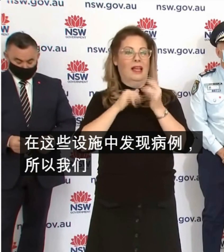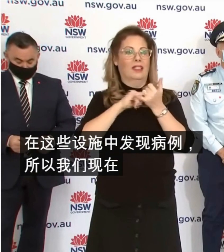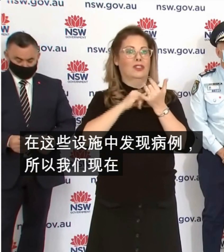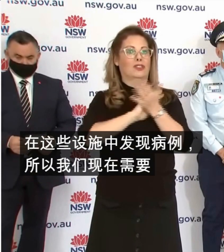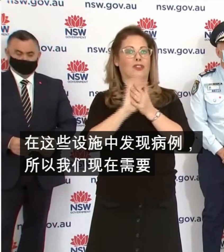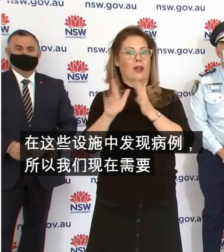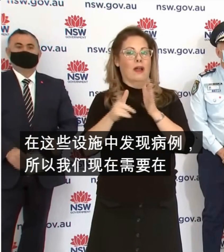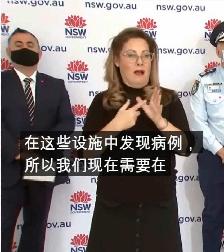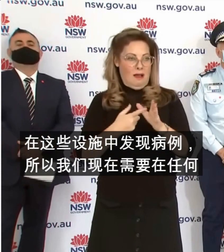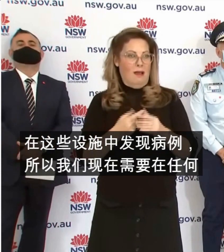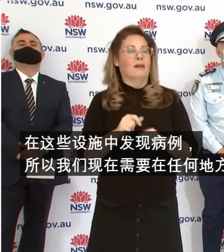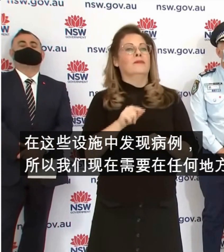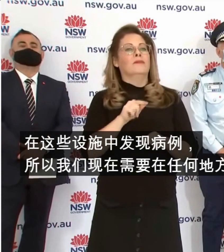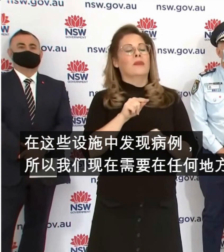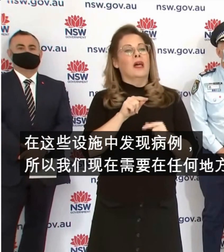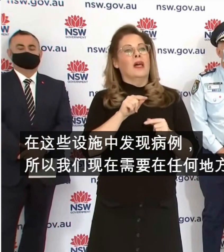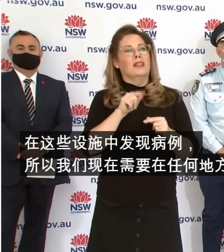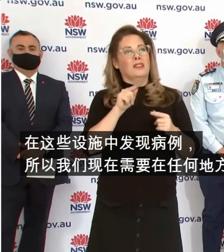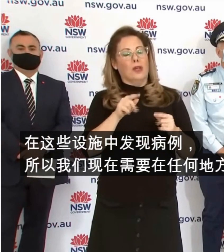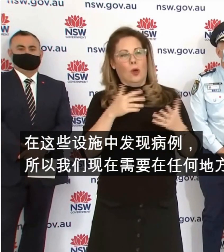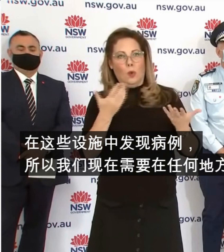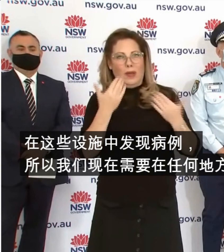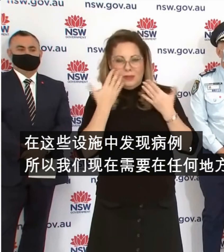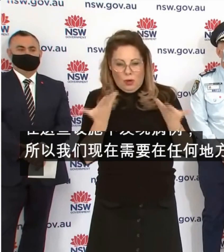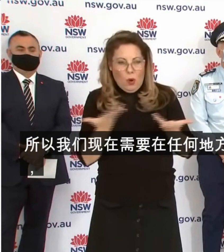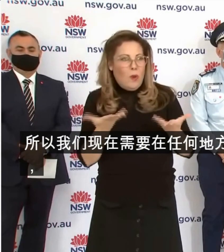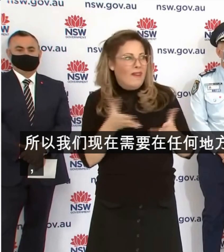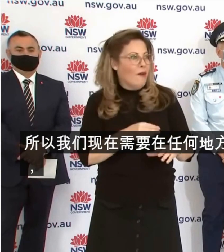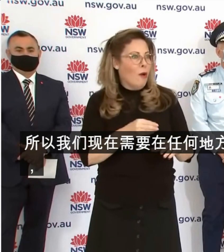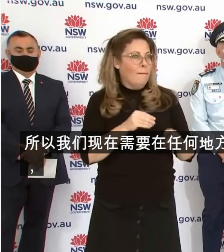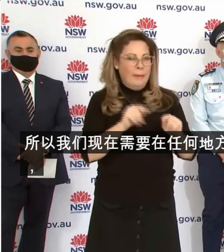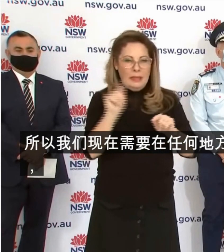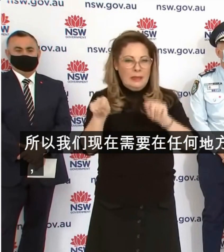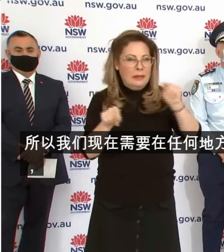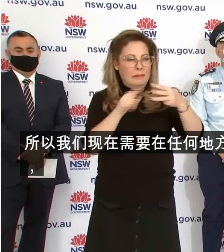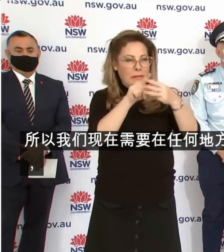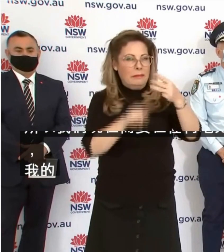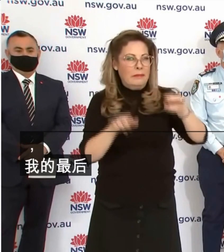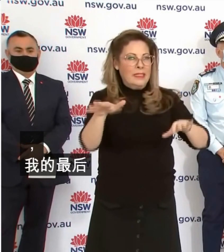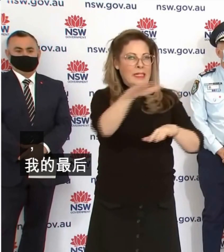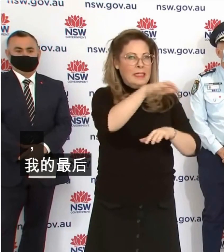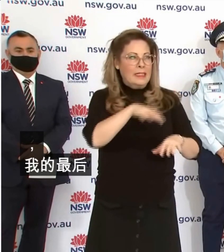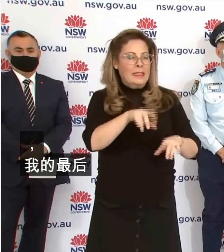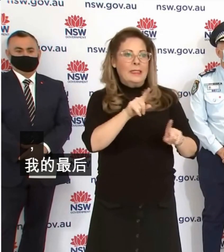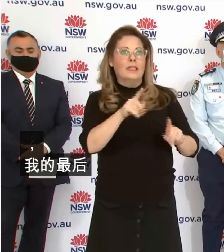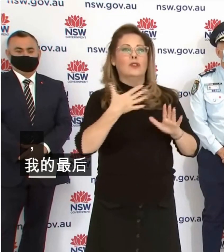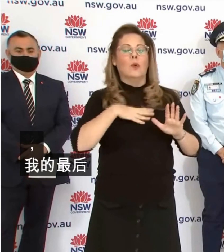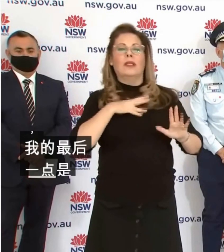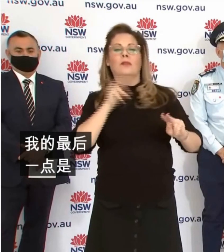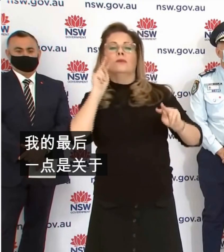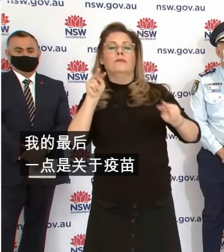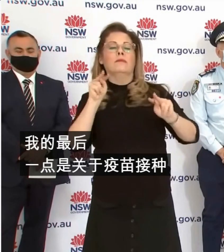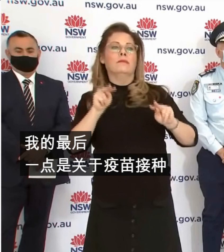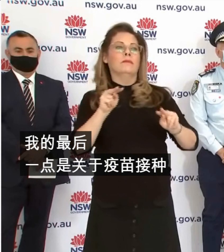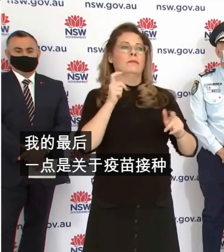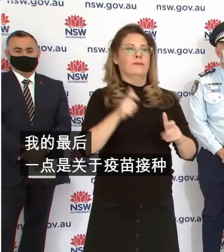again, we need to be cautious everywhere at this current time. My final